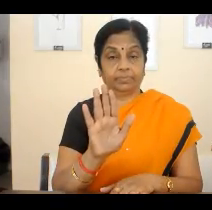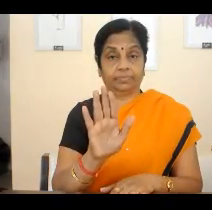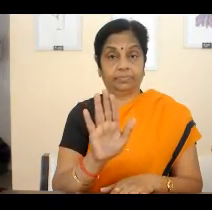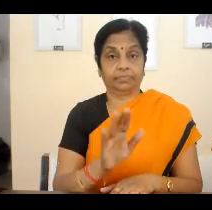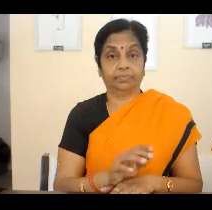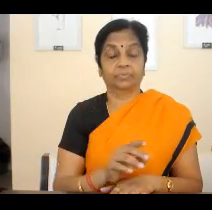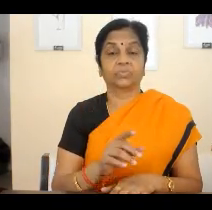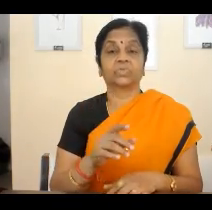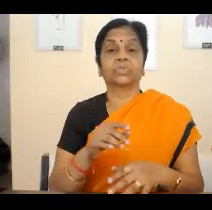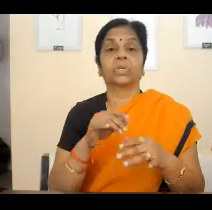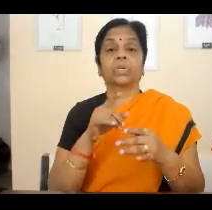should be replaced